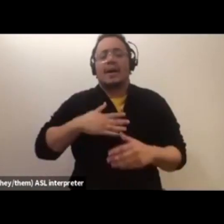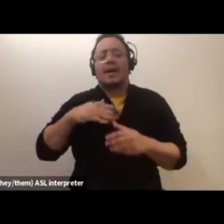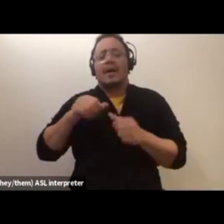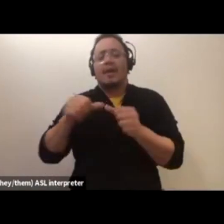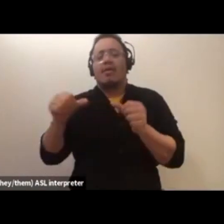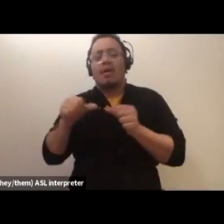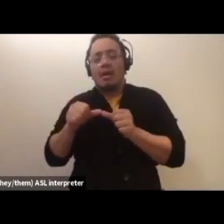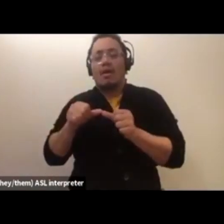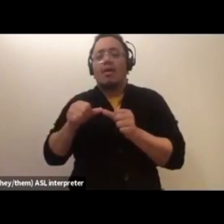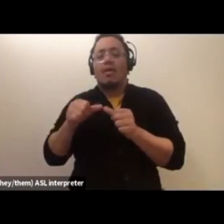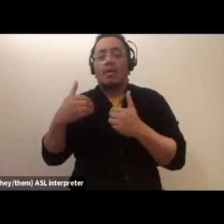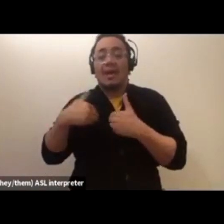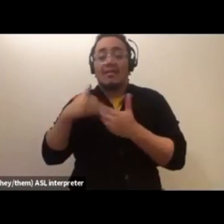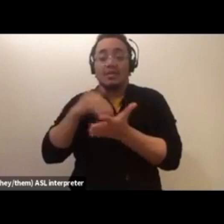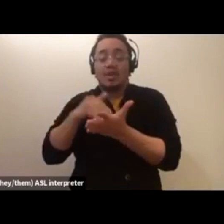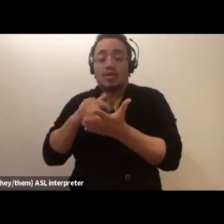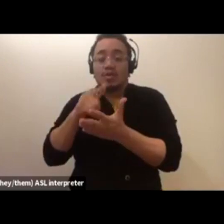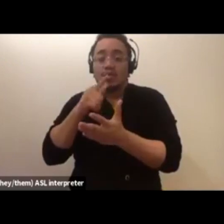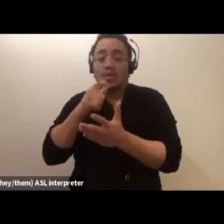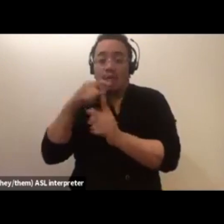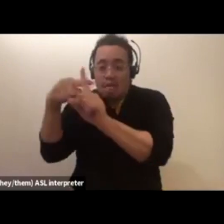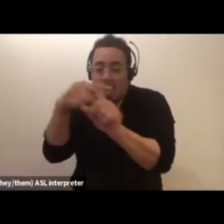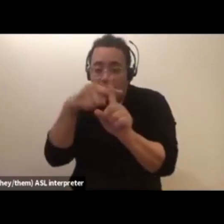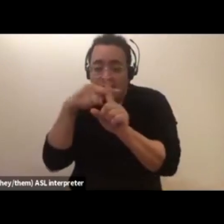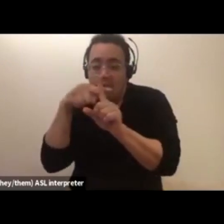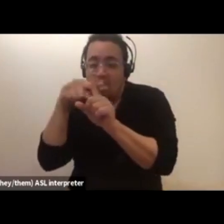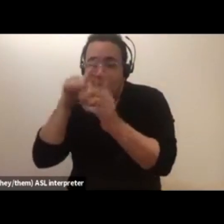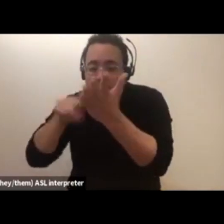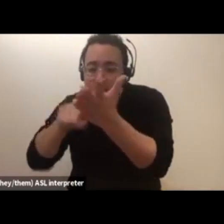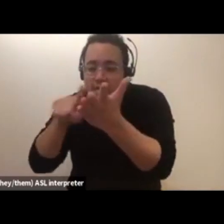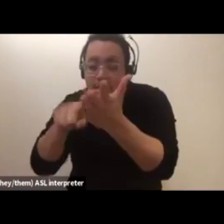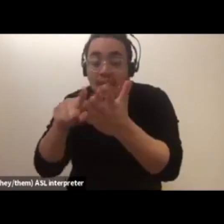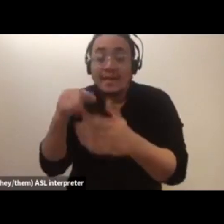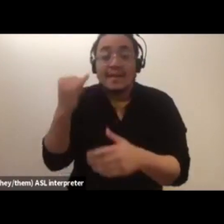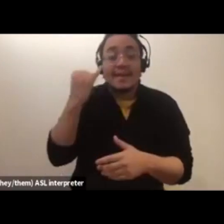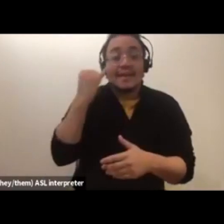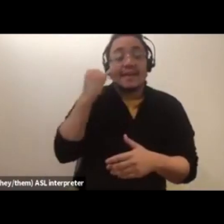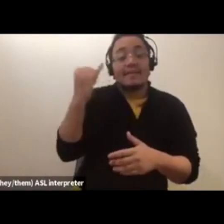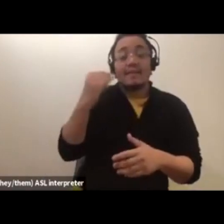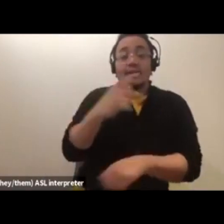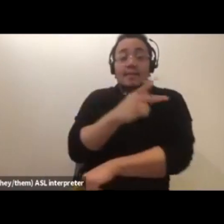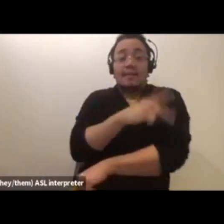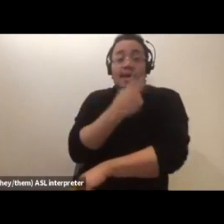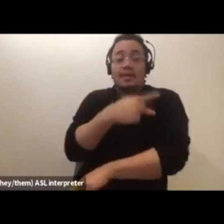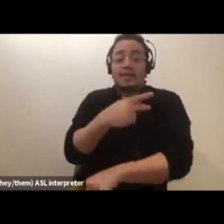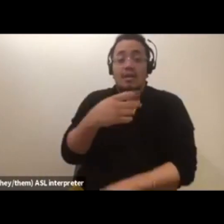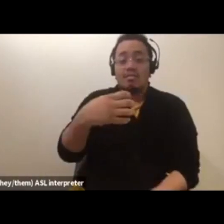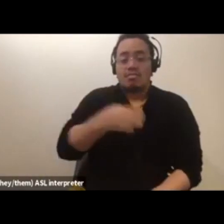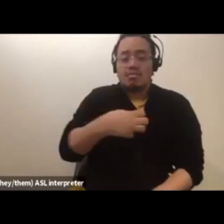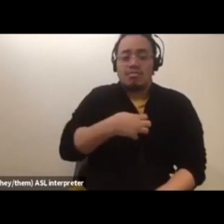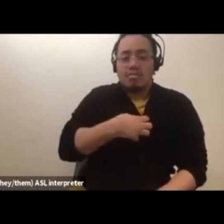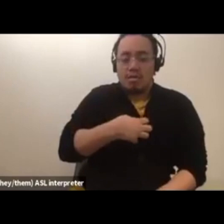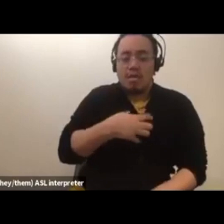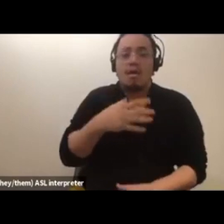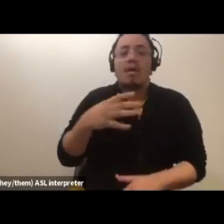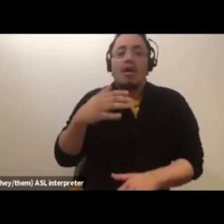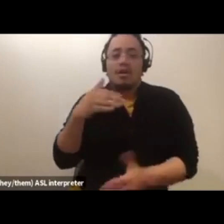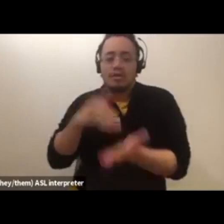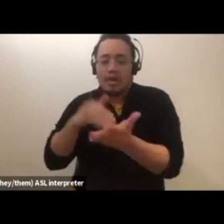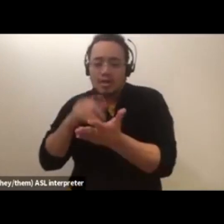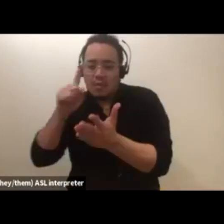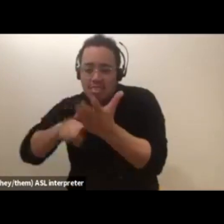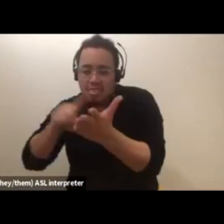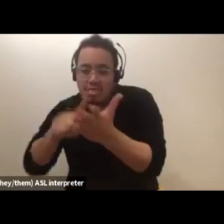will troll you on Facebook if you have to make a complaint about their medical malpractice. And for a doctor of